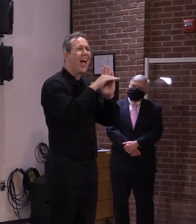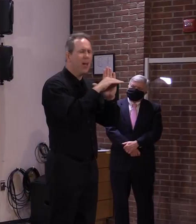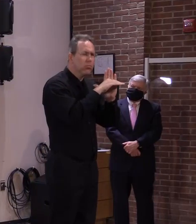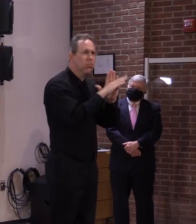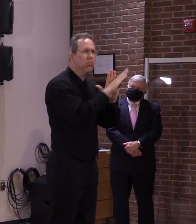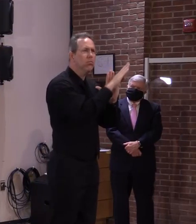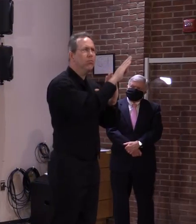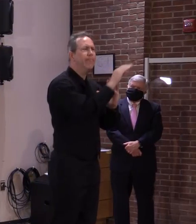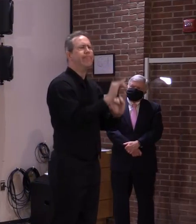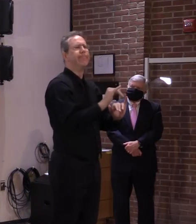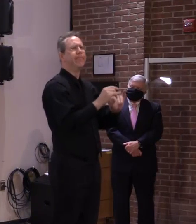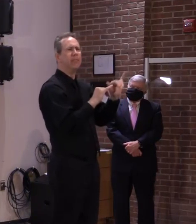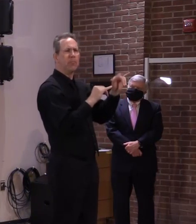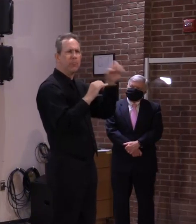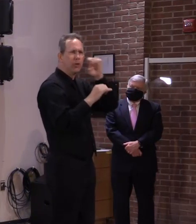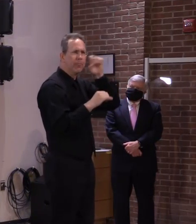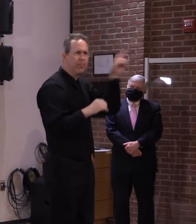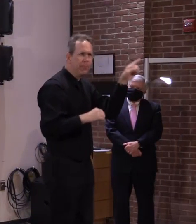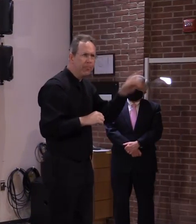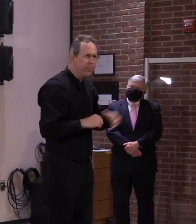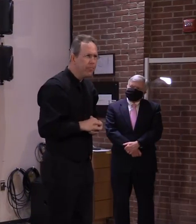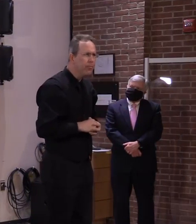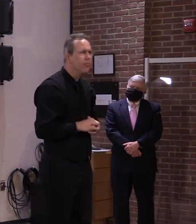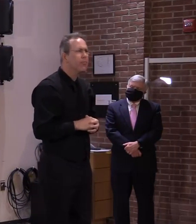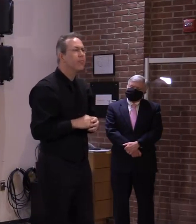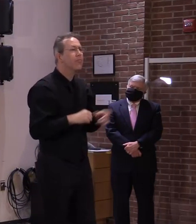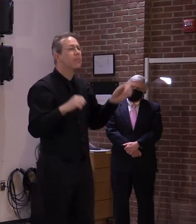guidance was to recommit, to double down,